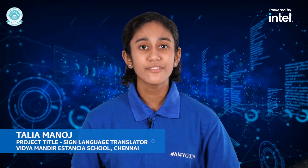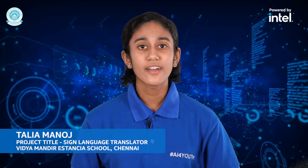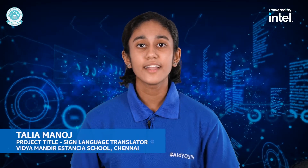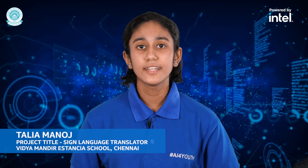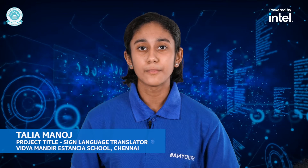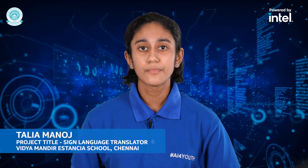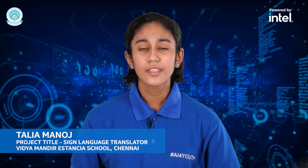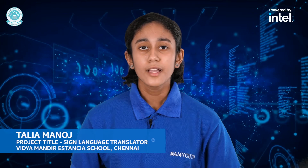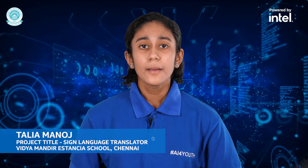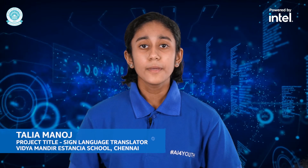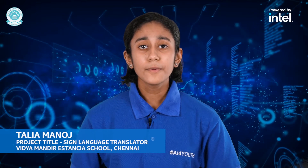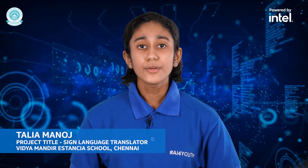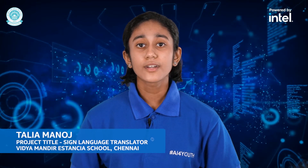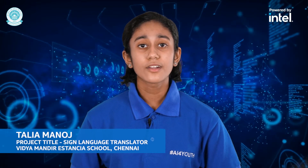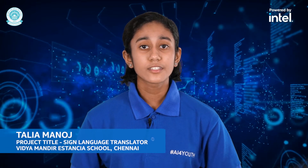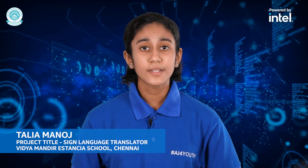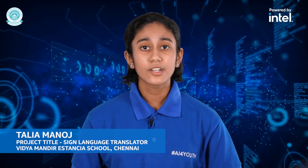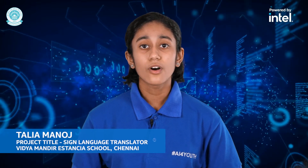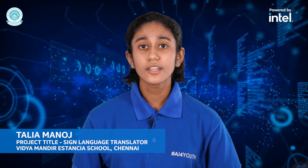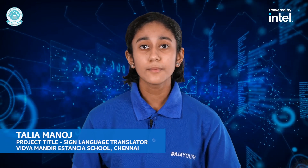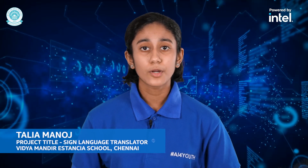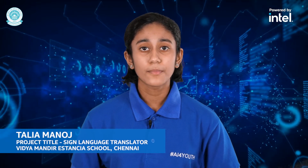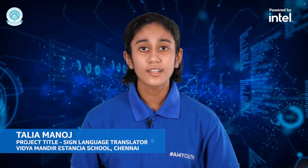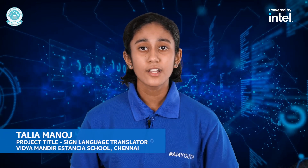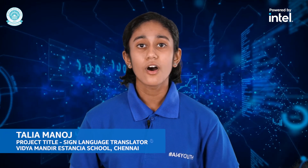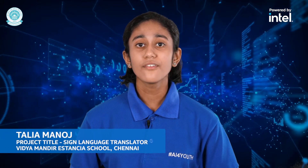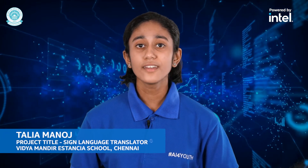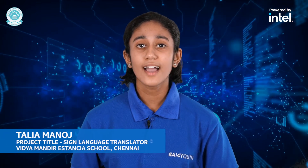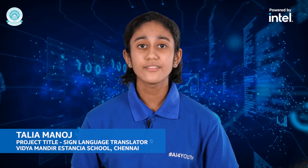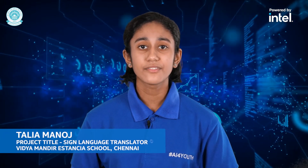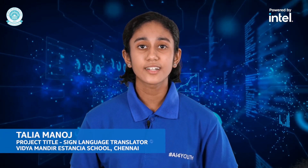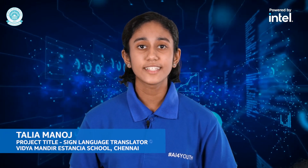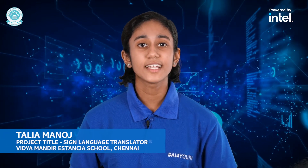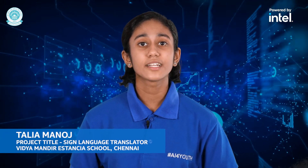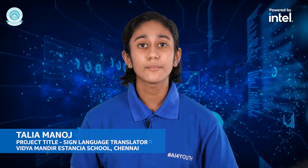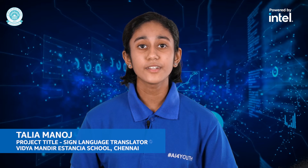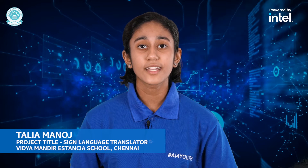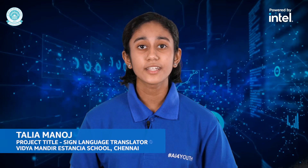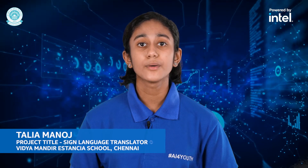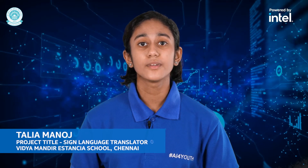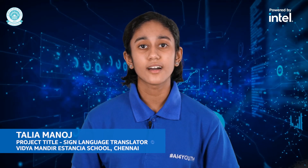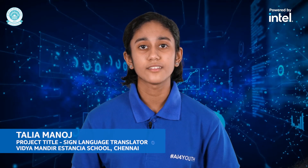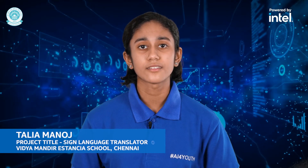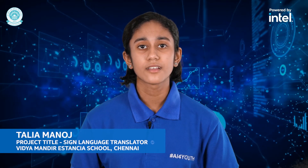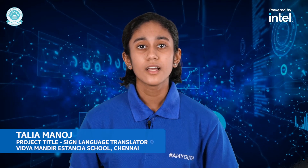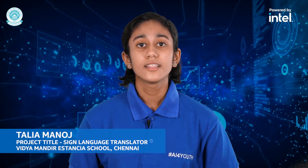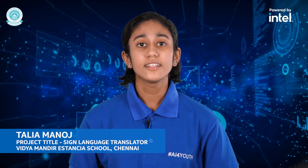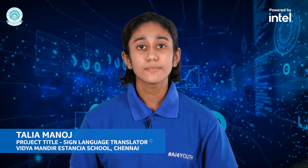deaf and dumb. People who cannot speak or hear properly often have difficulty in communicating with others. These